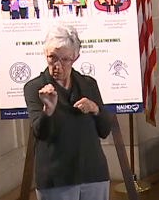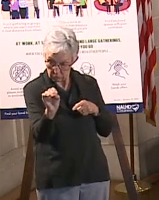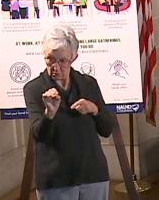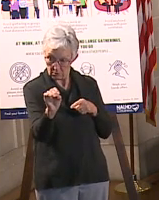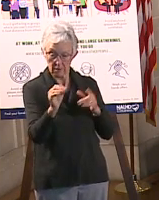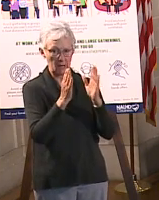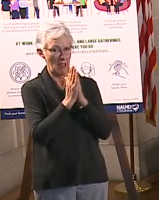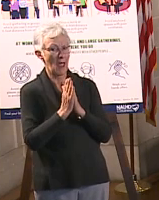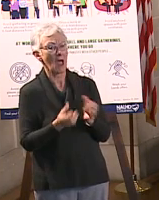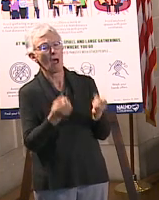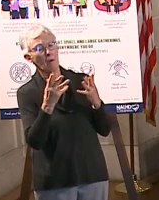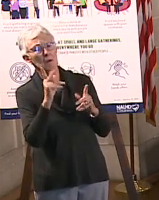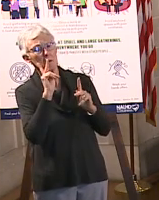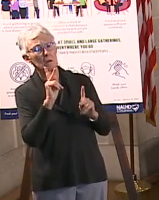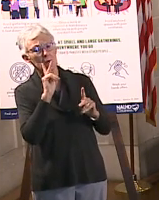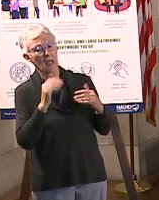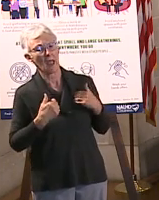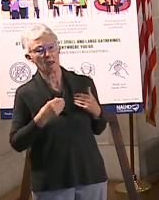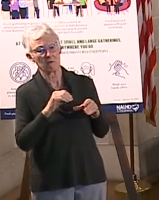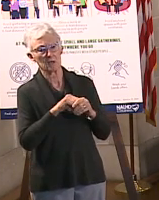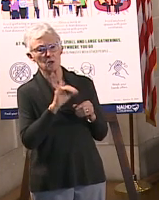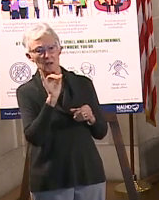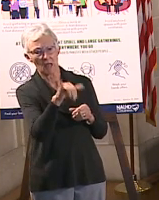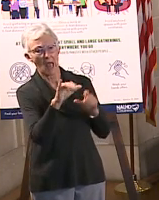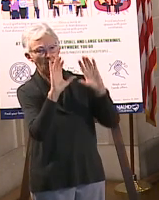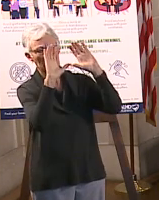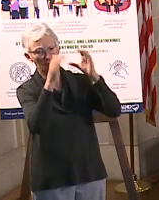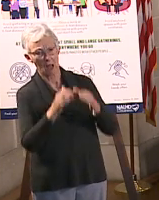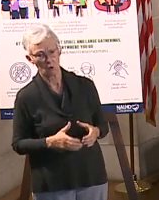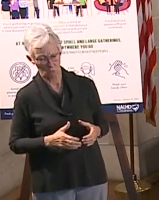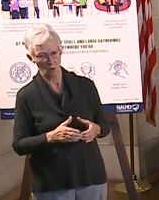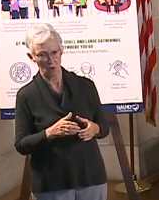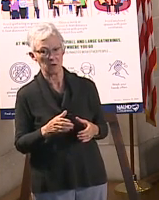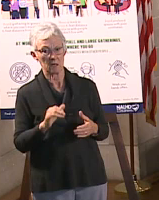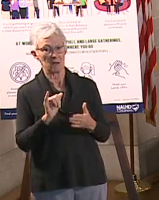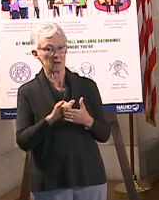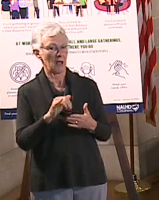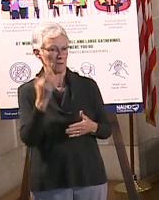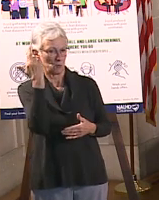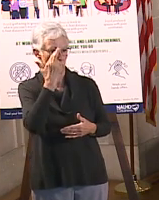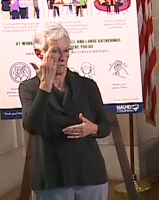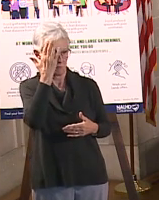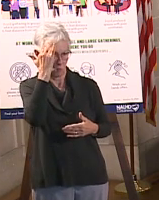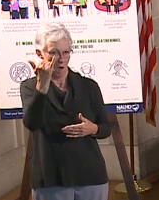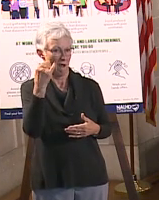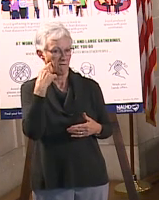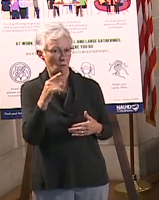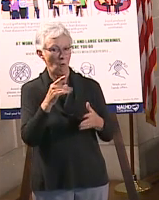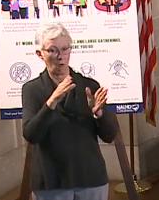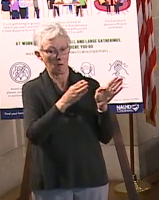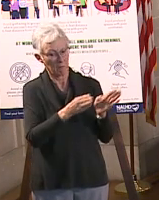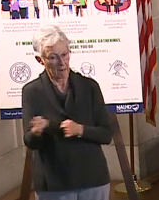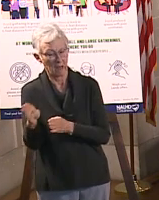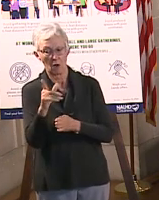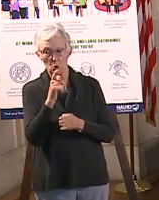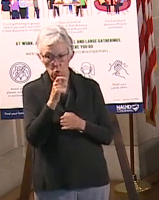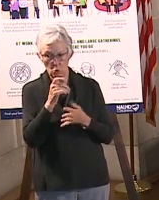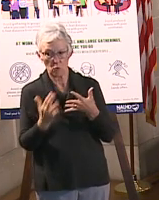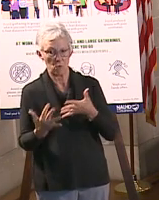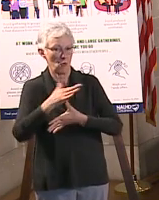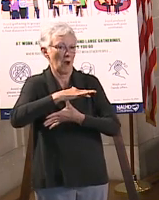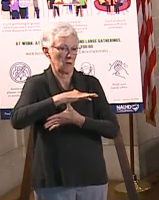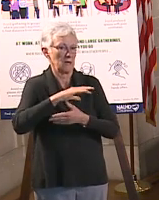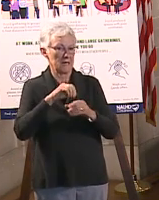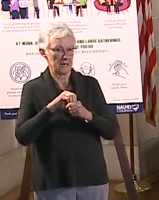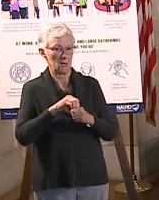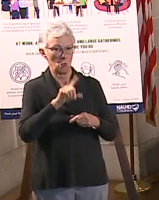in those categories as we do our planning for Phase 1B. With regard to the vaccine, as I mentioned, Angie Ling is going to be